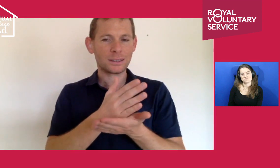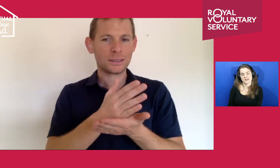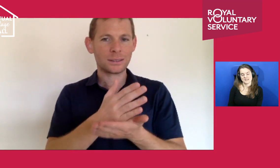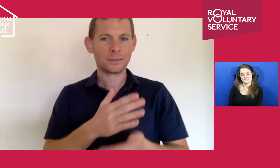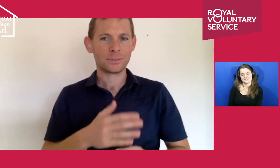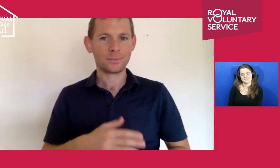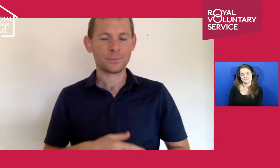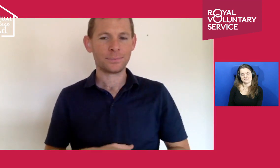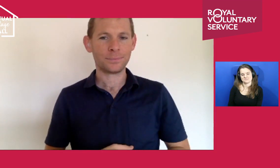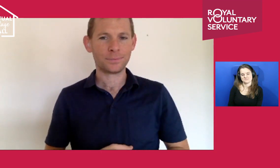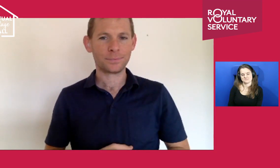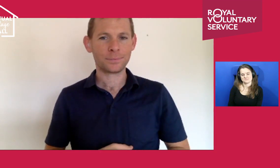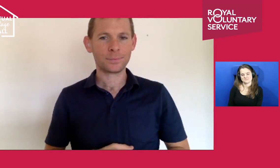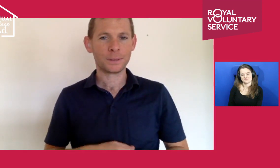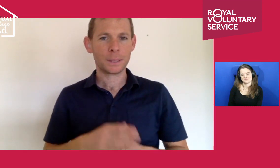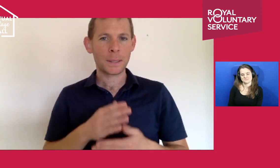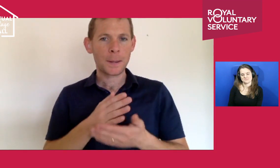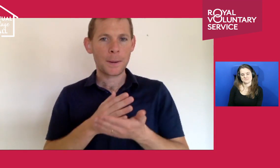Bread.